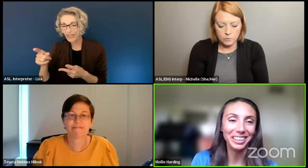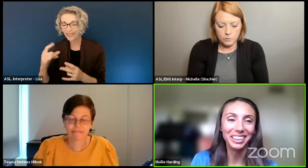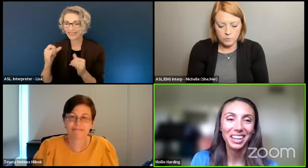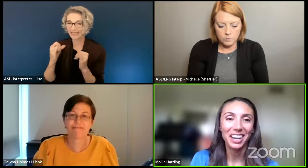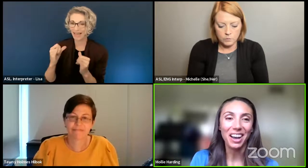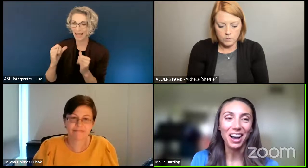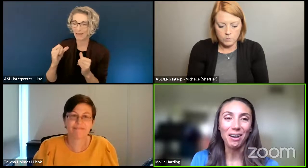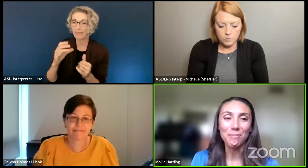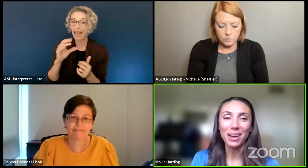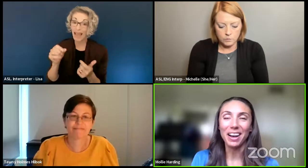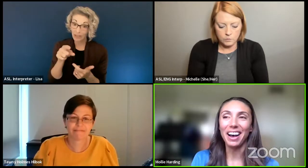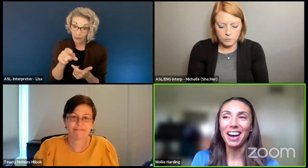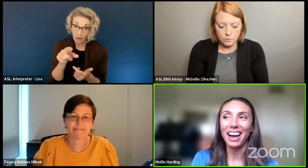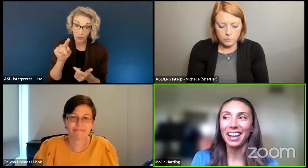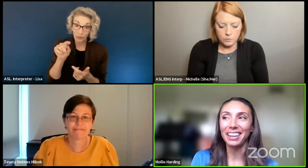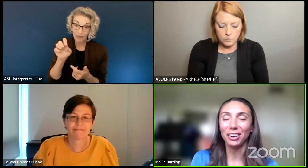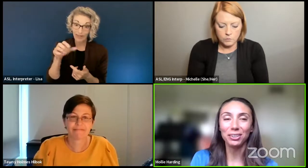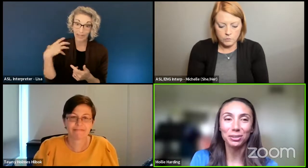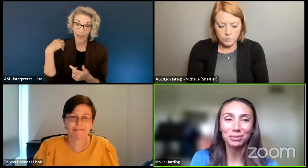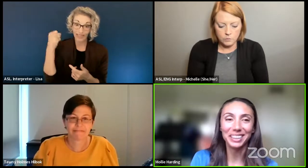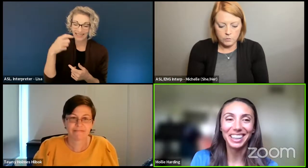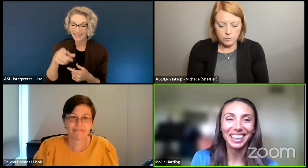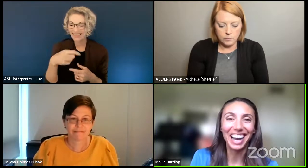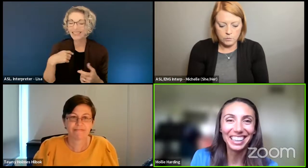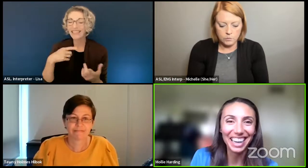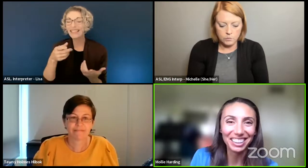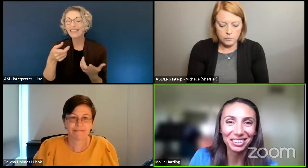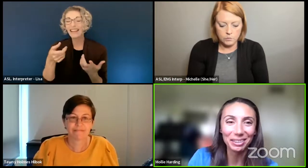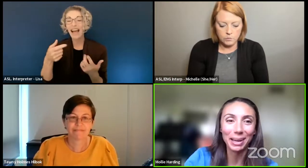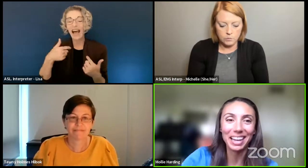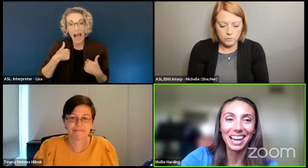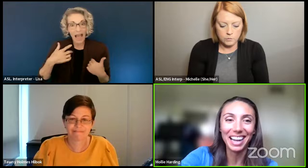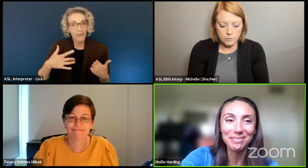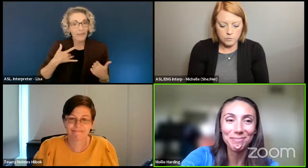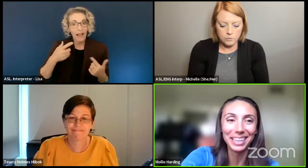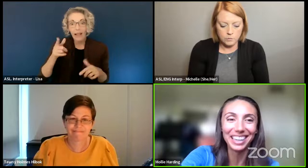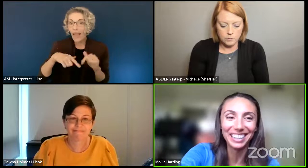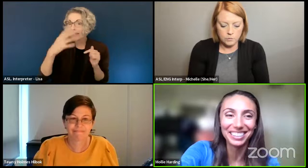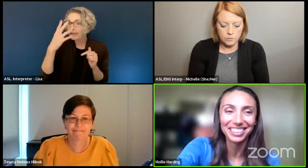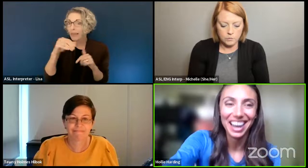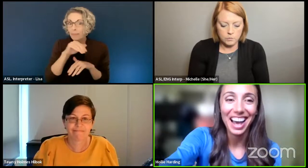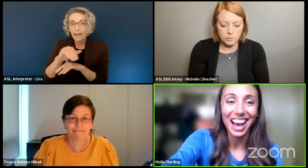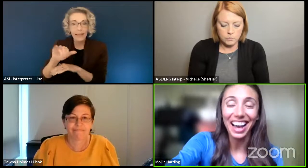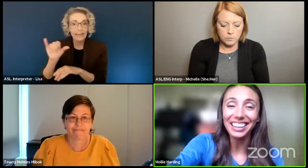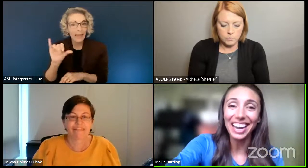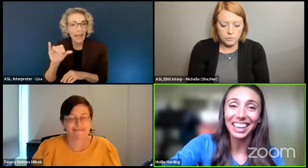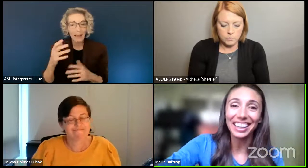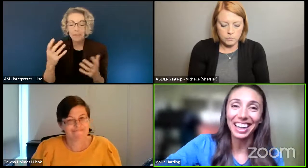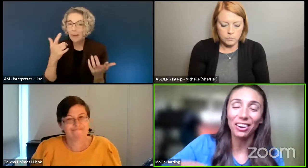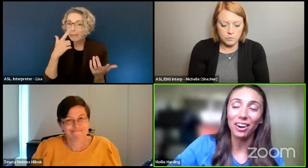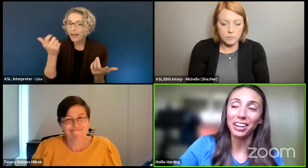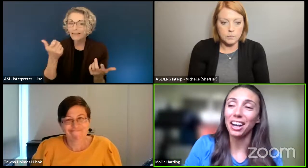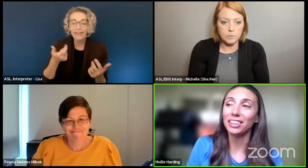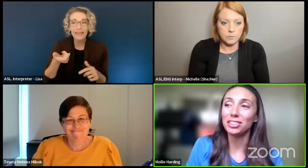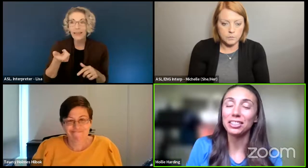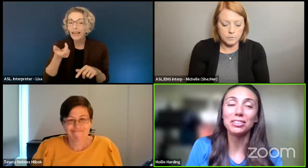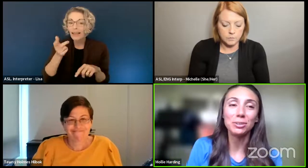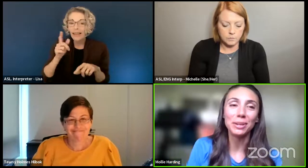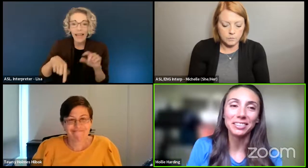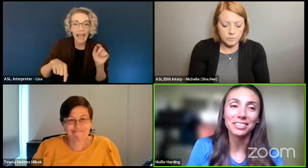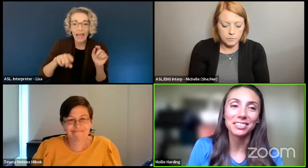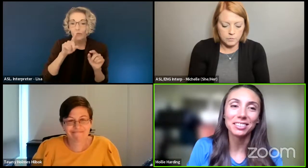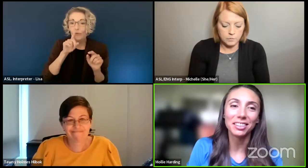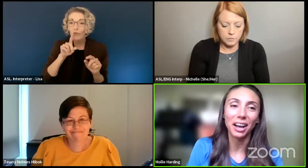and Tawny. I also feel like I can't sleep at night because I can't get